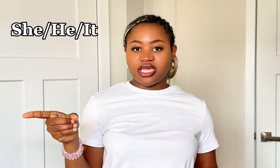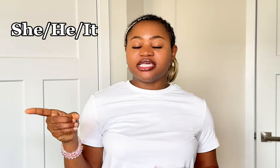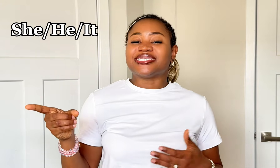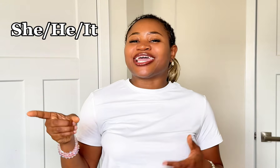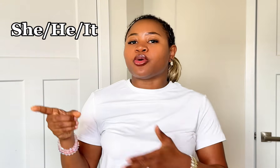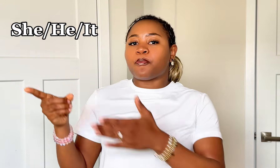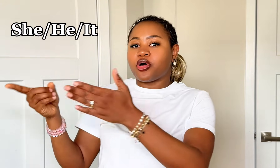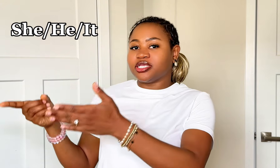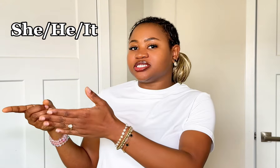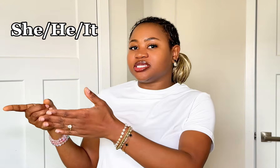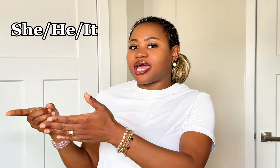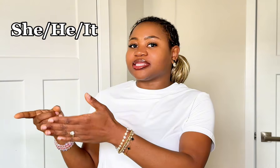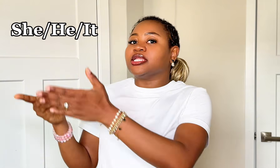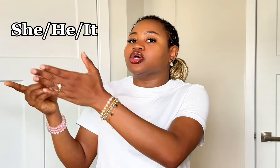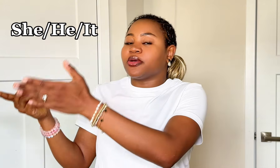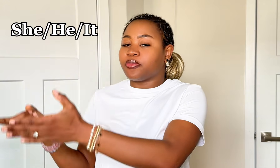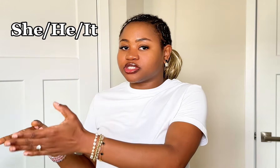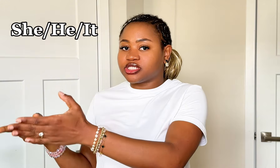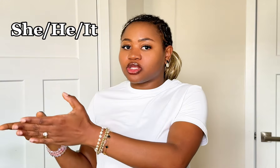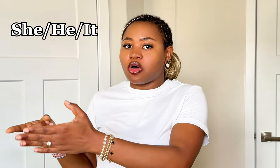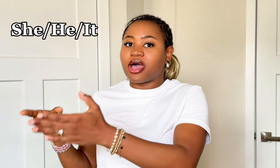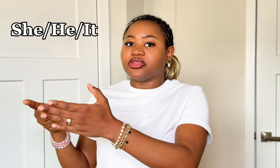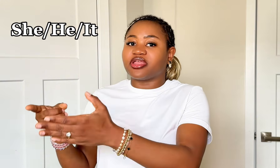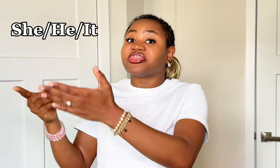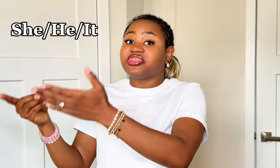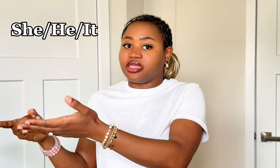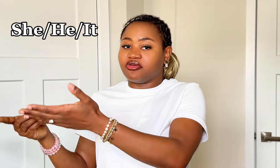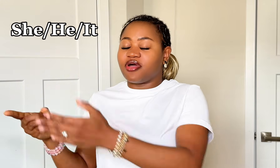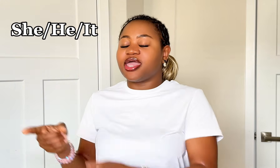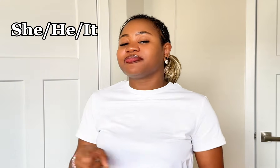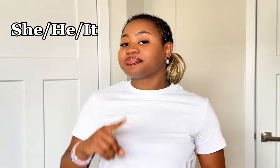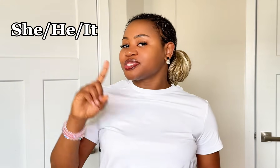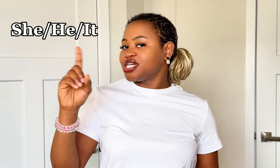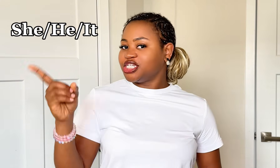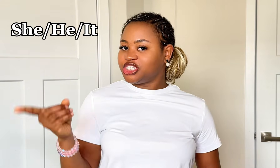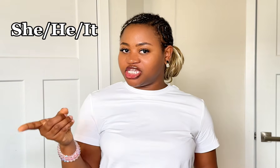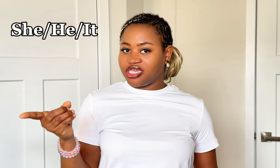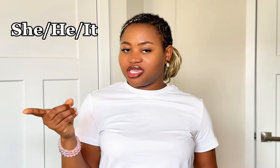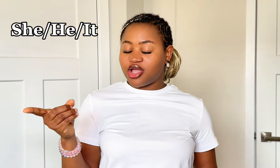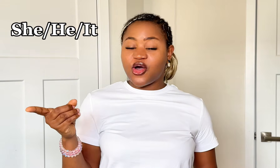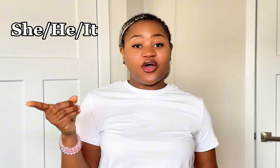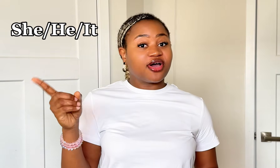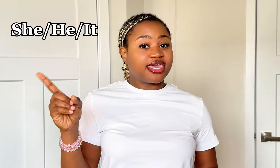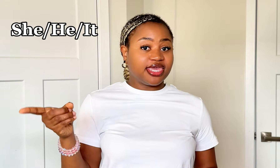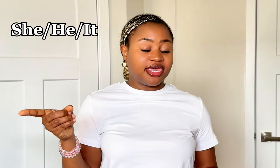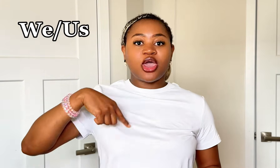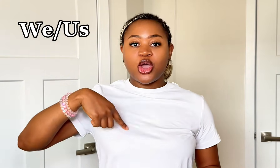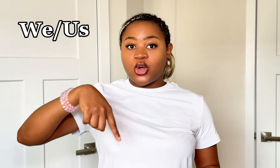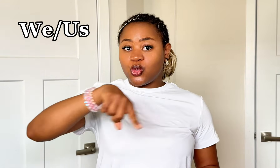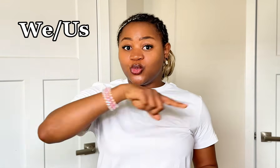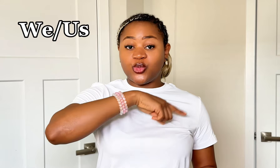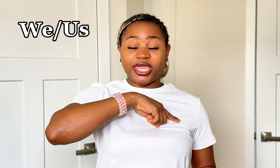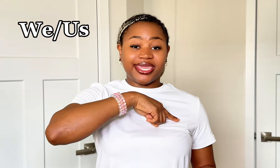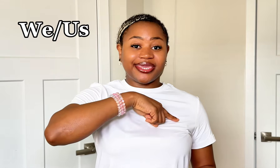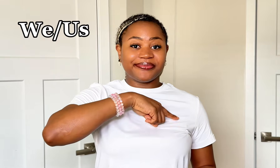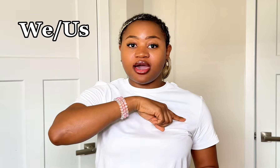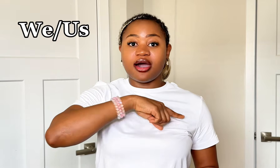It's like you're pointing at another person or another thing, right? She or he. We